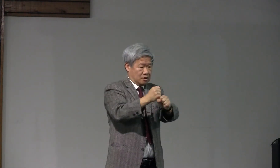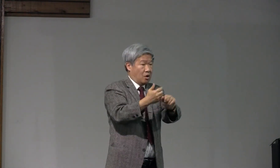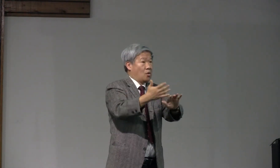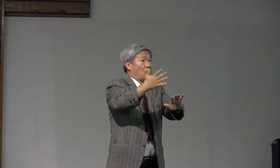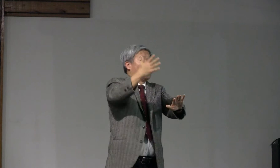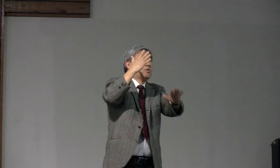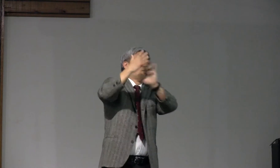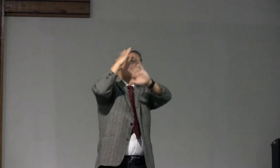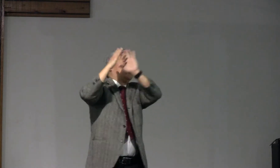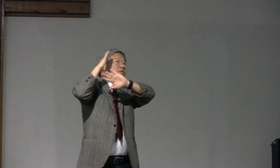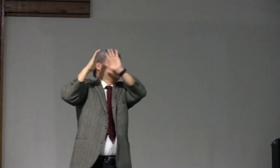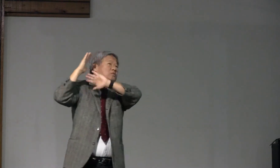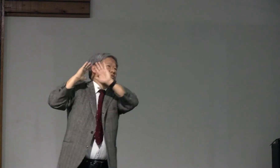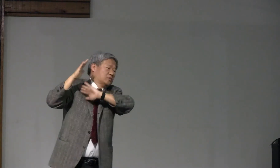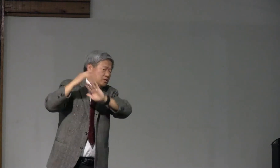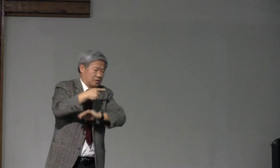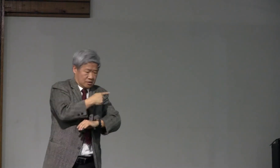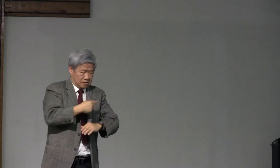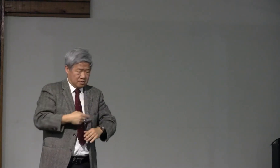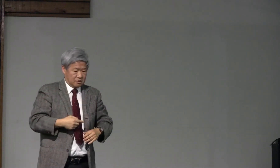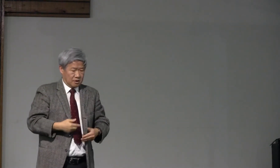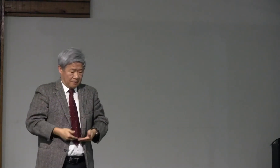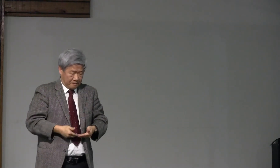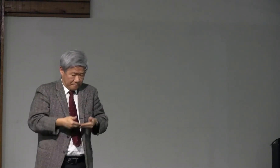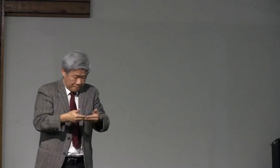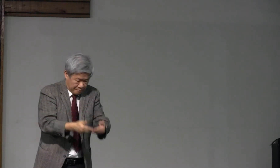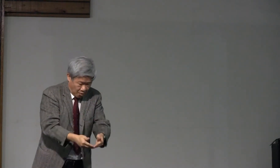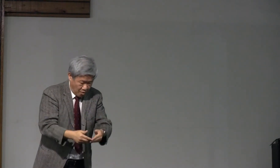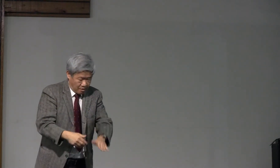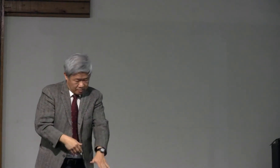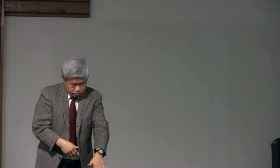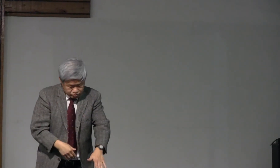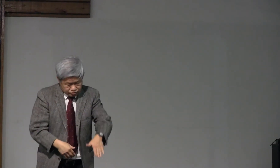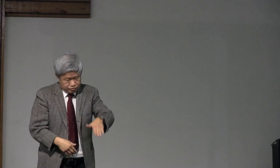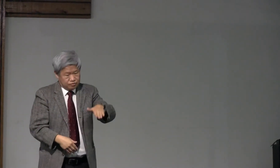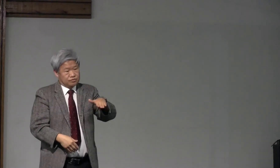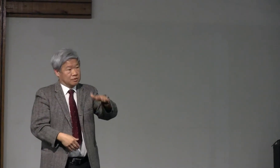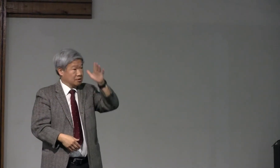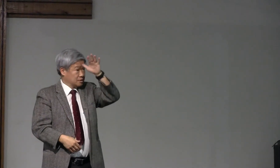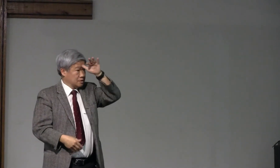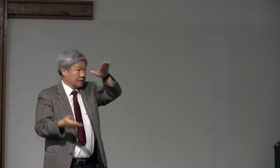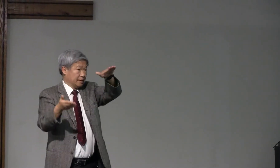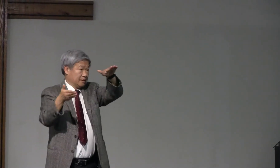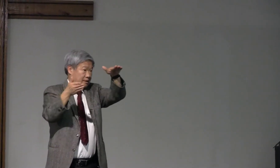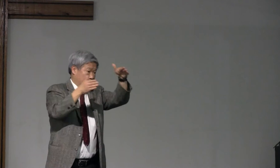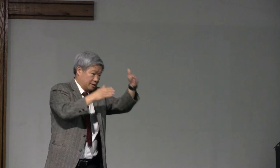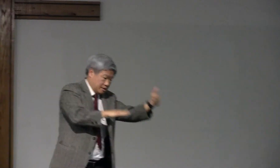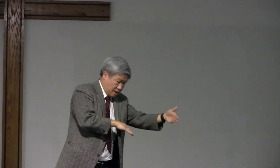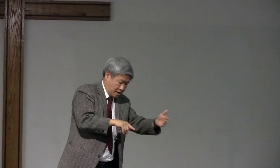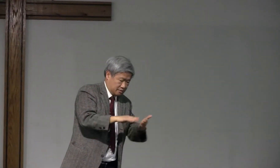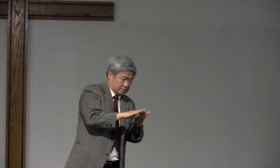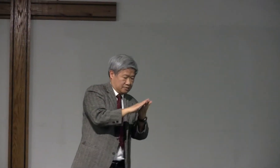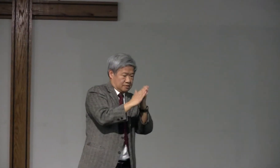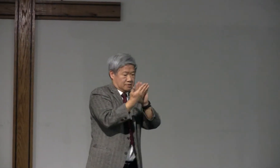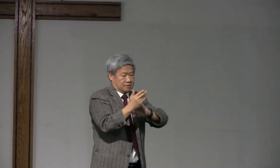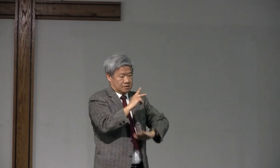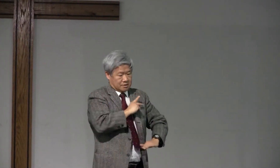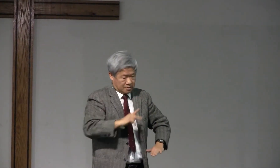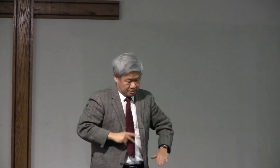was king for 52 years. He was born and grew up. As he grew